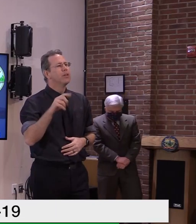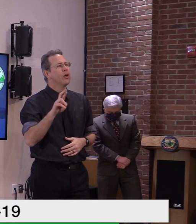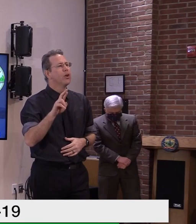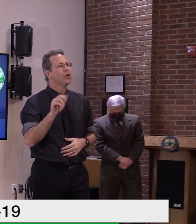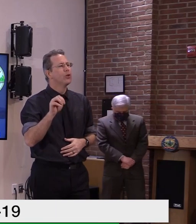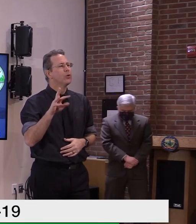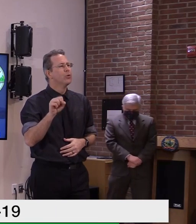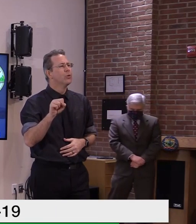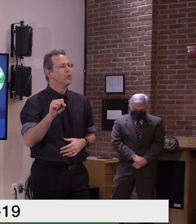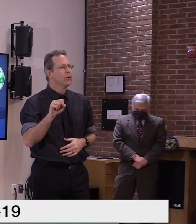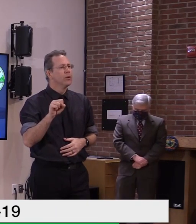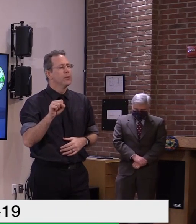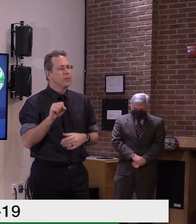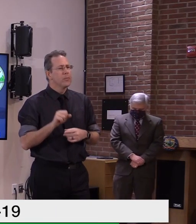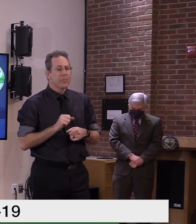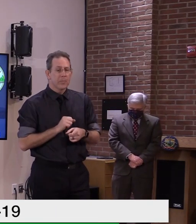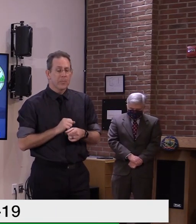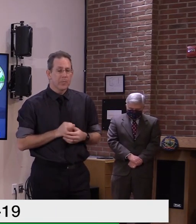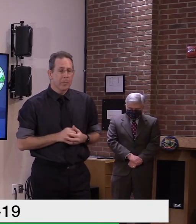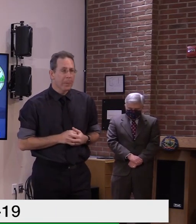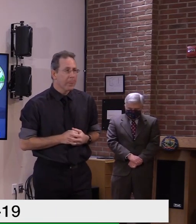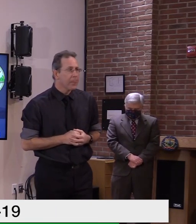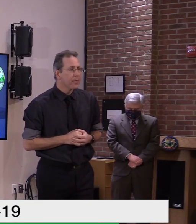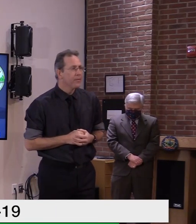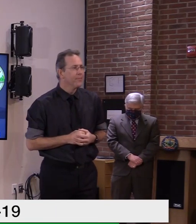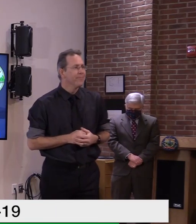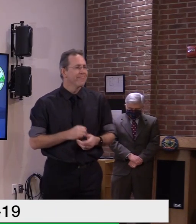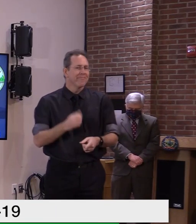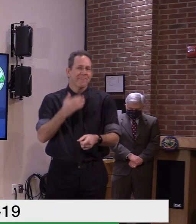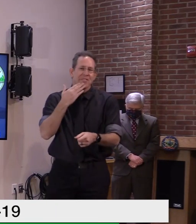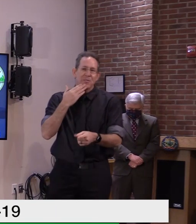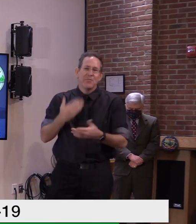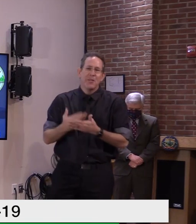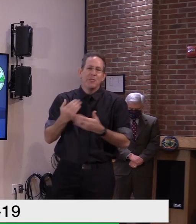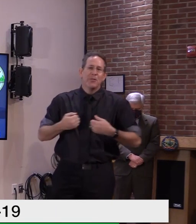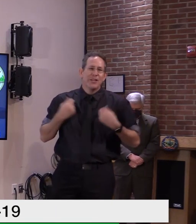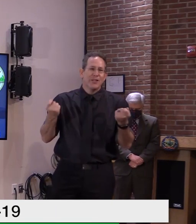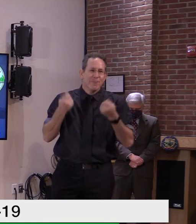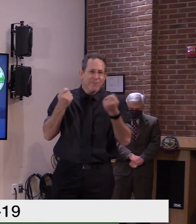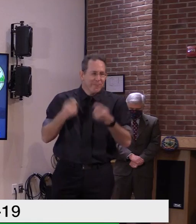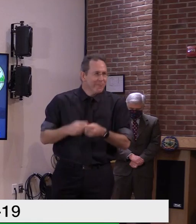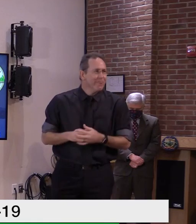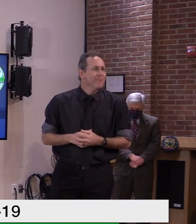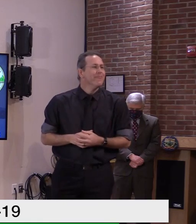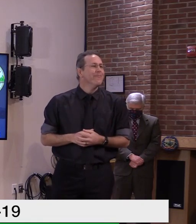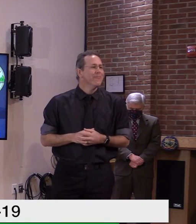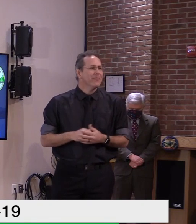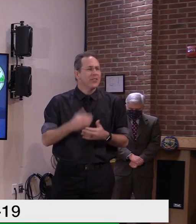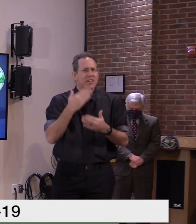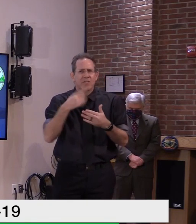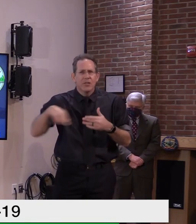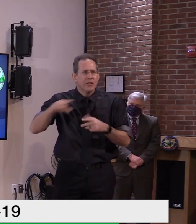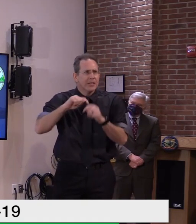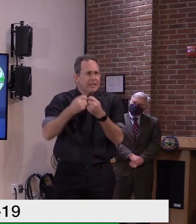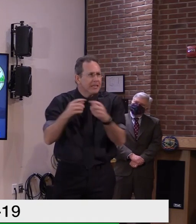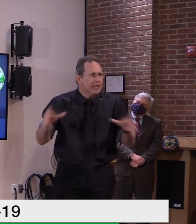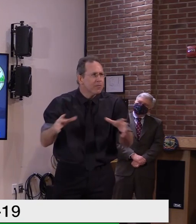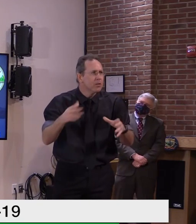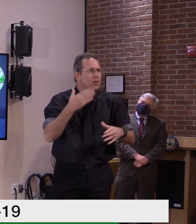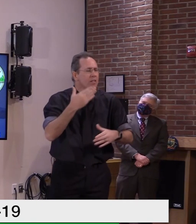Thank you, and Happy New Year, Governor, and your team, and thanks for doing these 100 times.